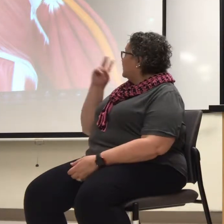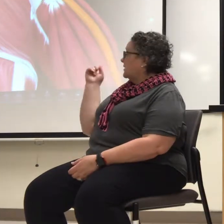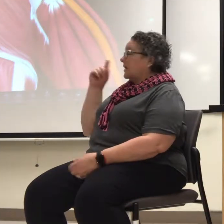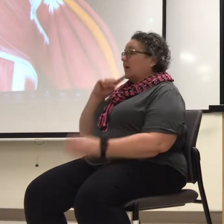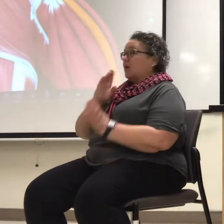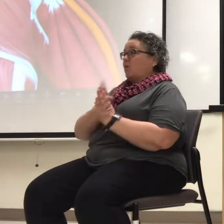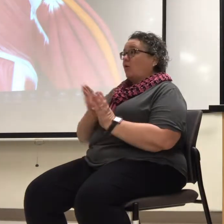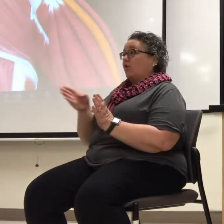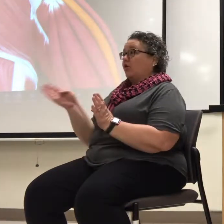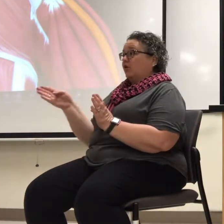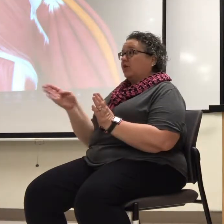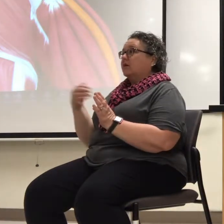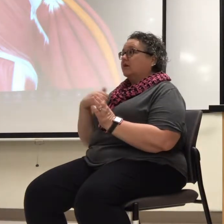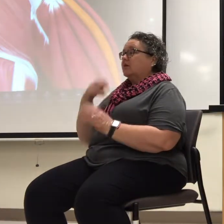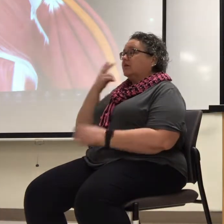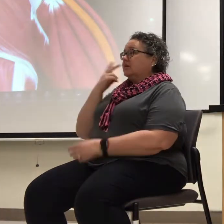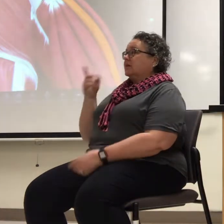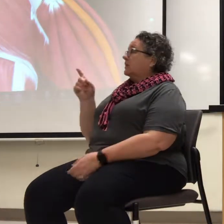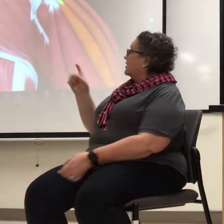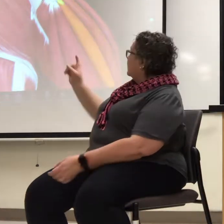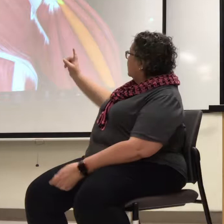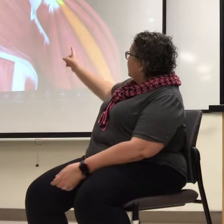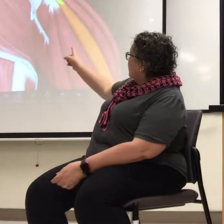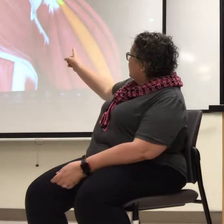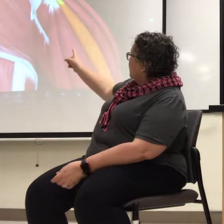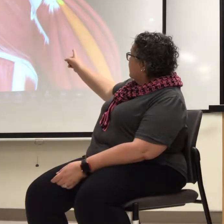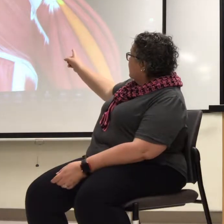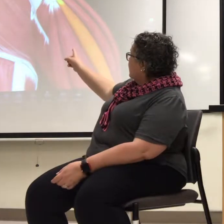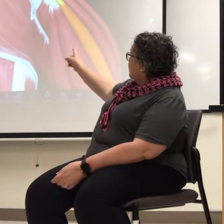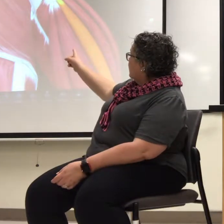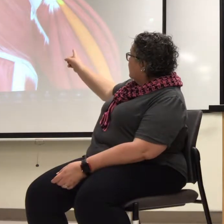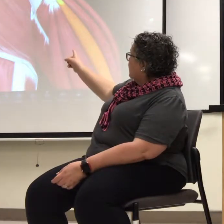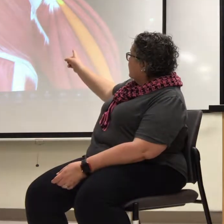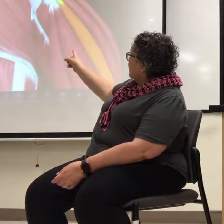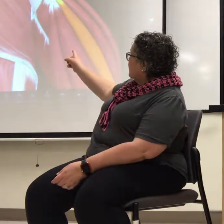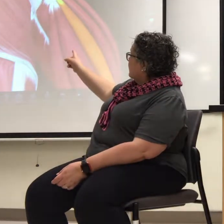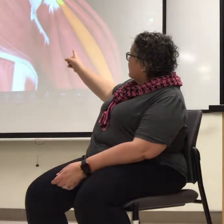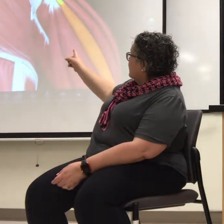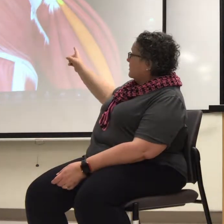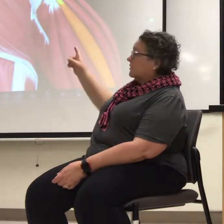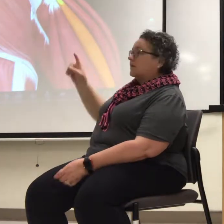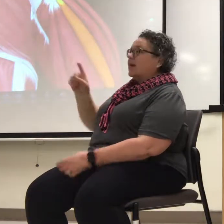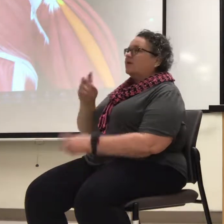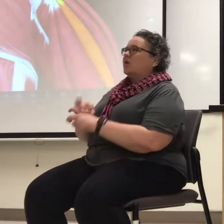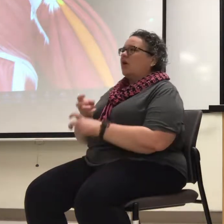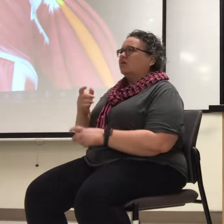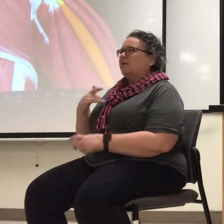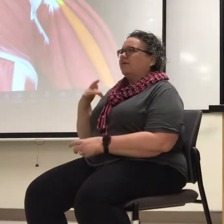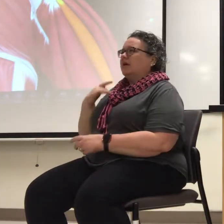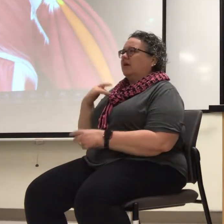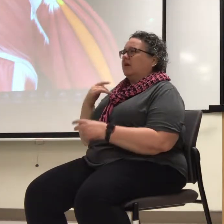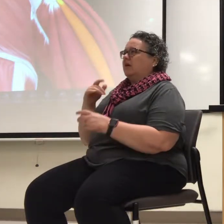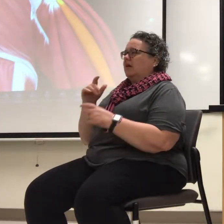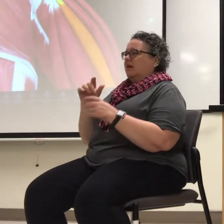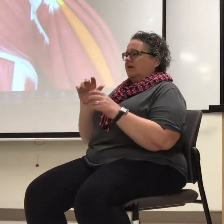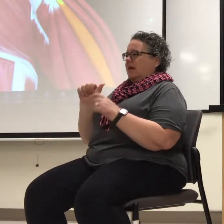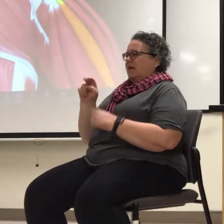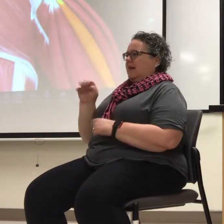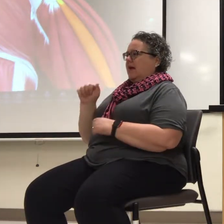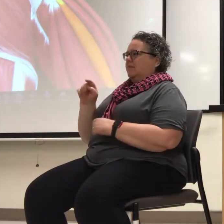muscle is extensor radialis longus, extensor radialis brevis. So it's hard to get a sense of the anatomy looking